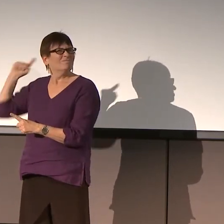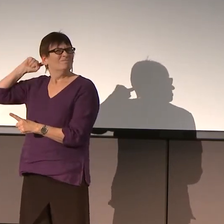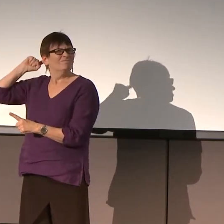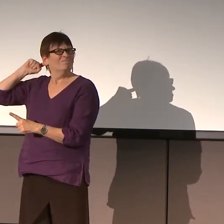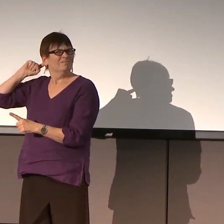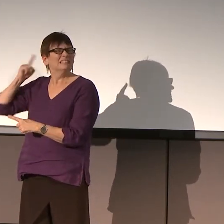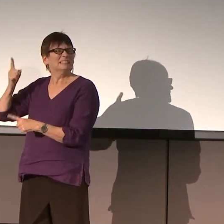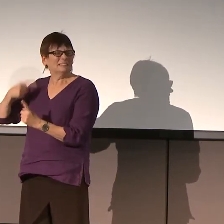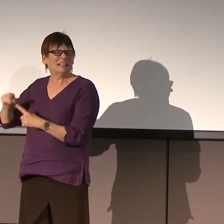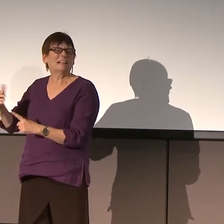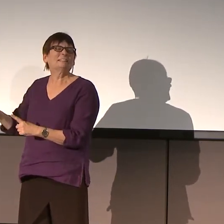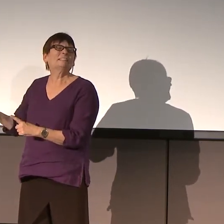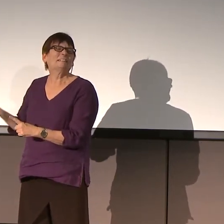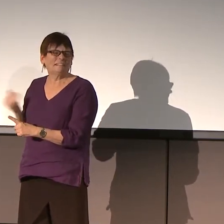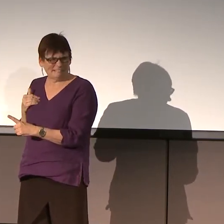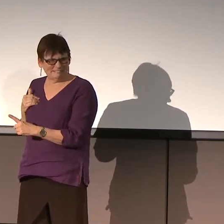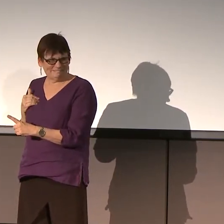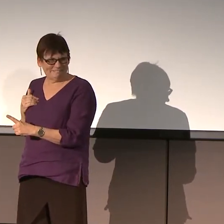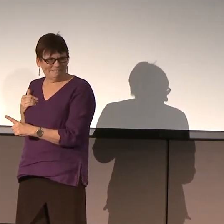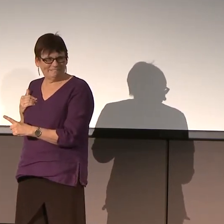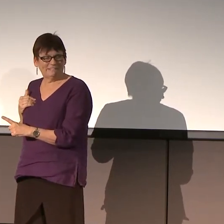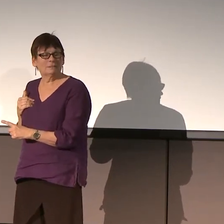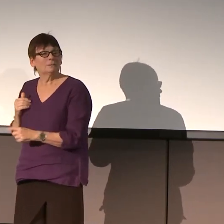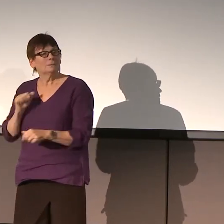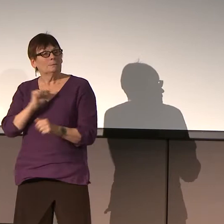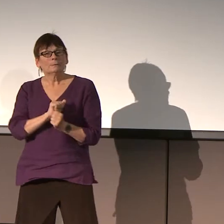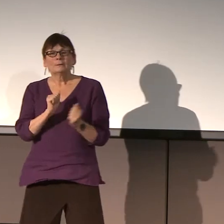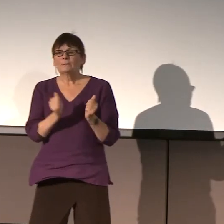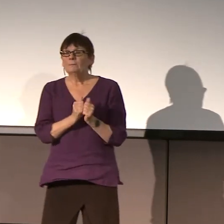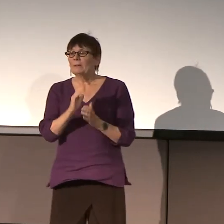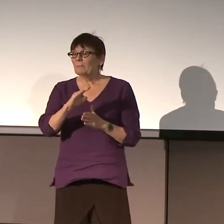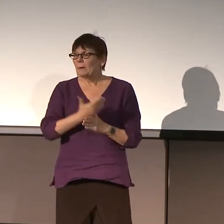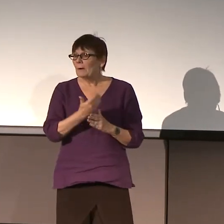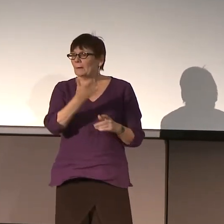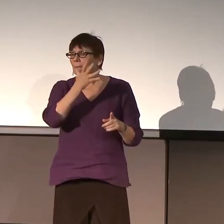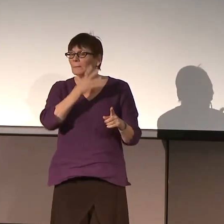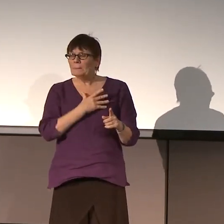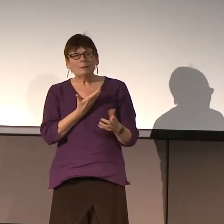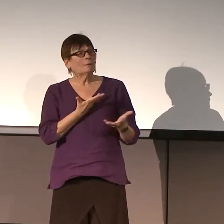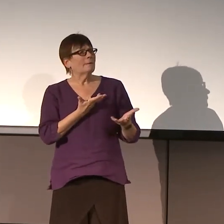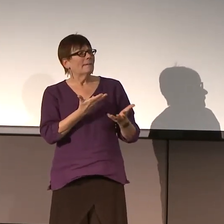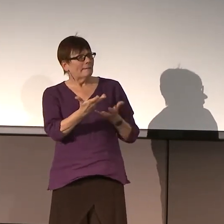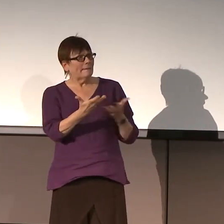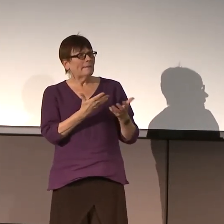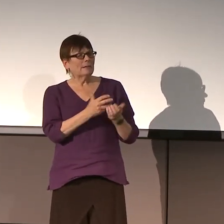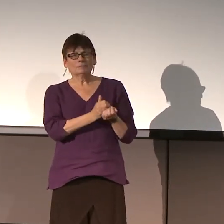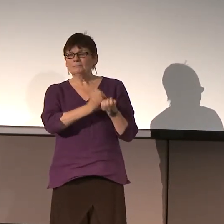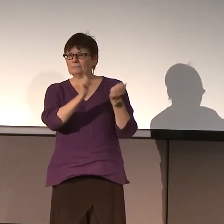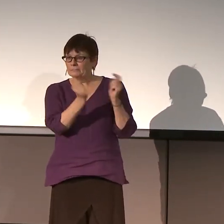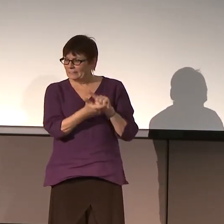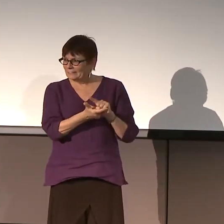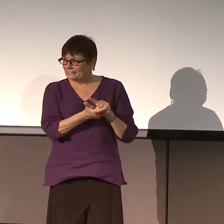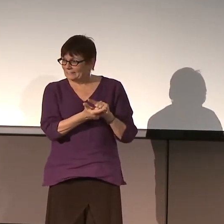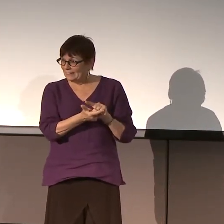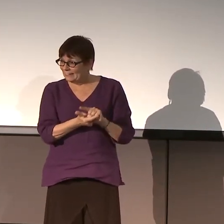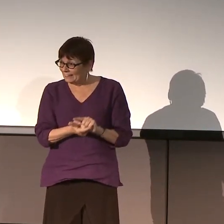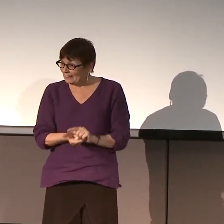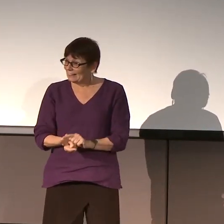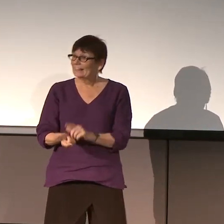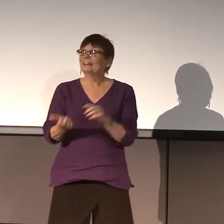deaf experience. So I thought, well, there are ways to sign that. And I worked with a partner, a woman, who